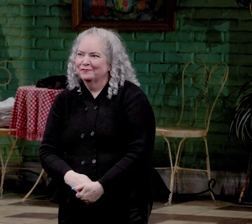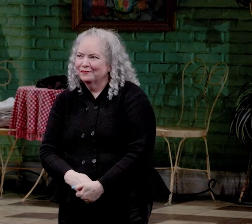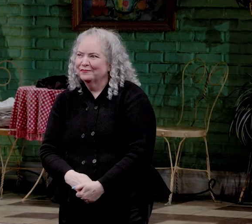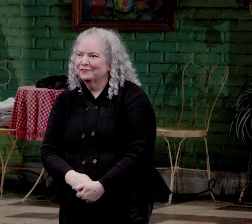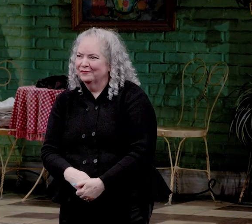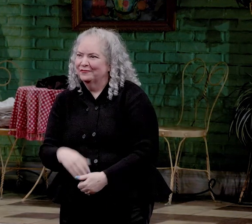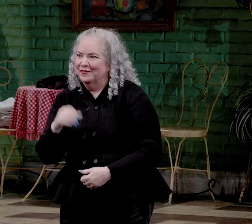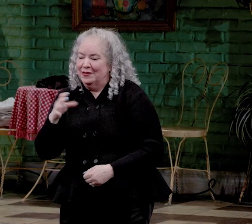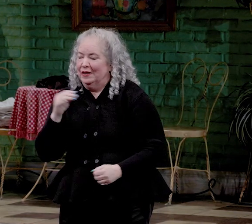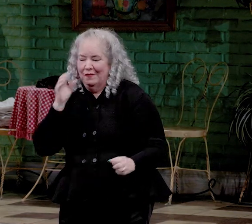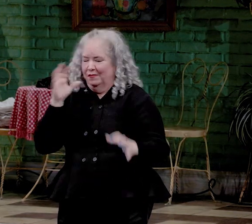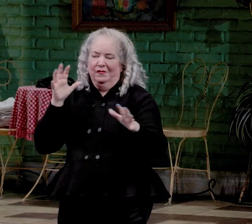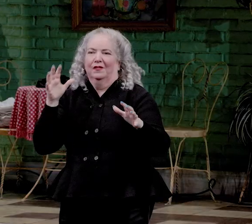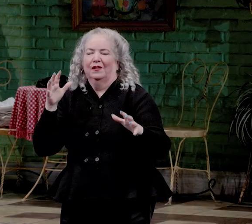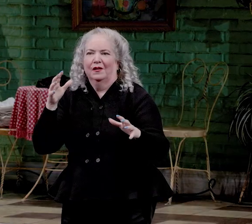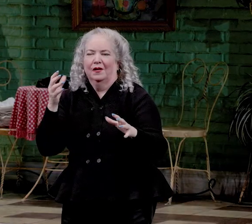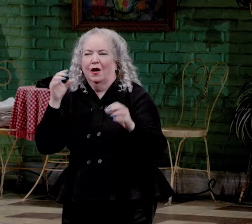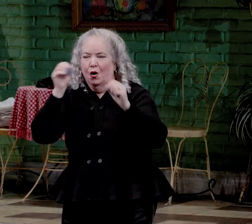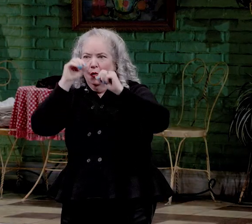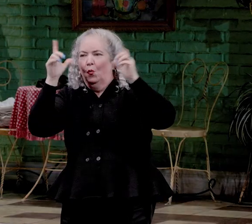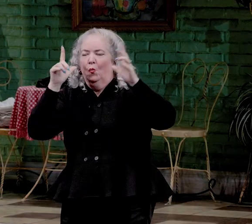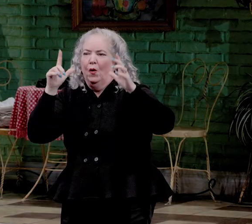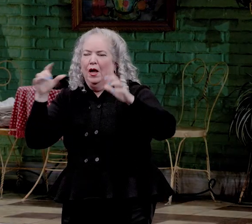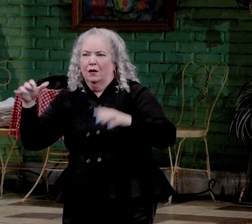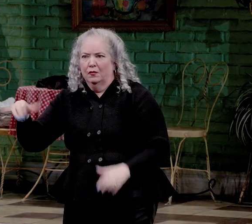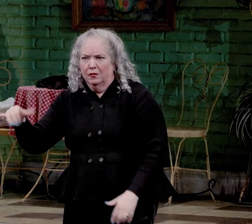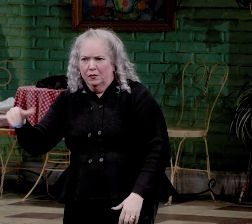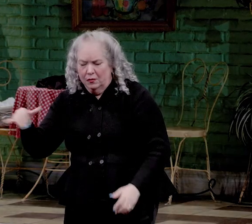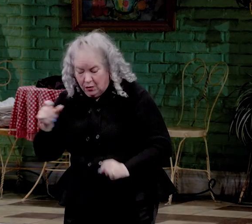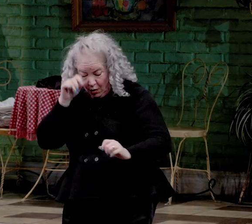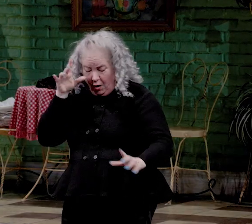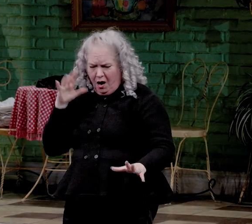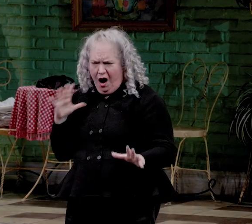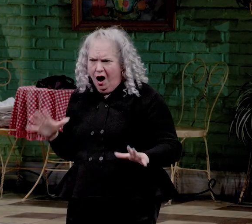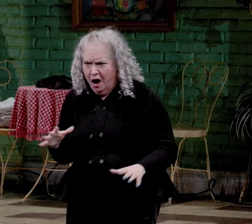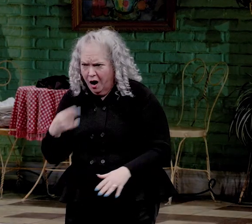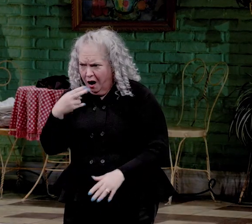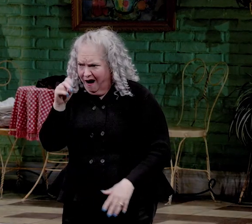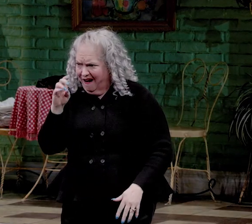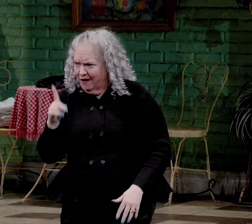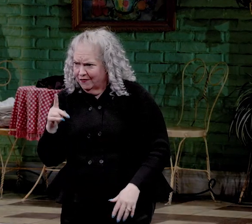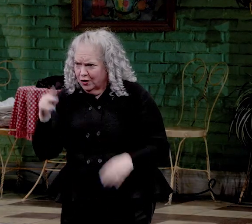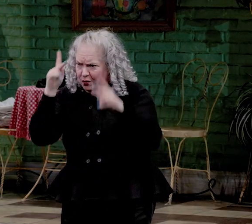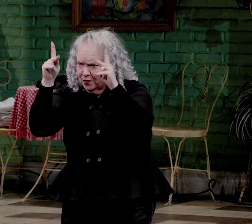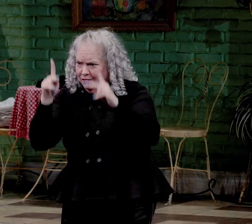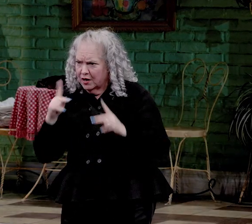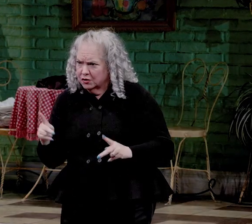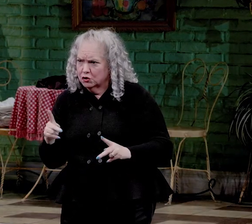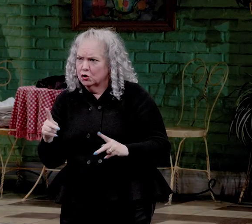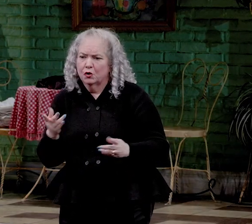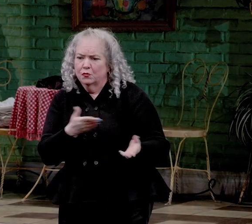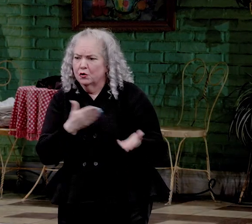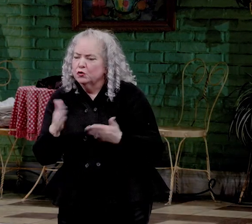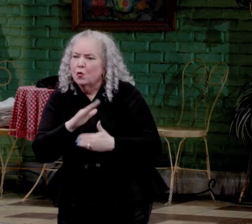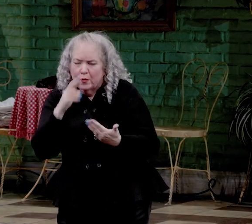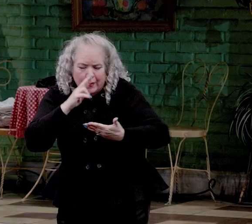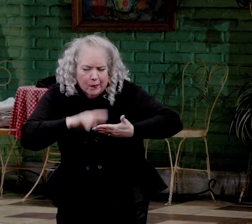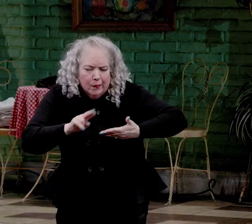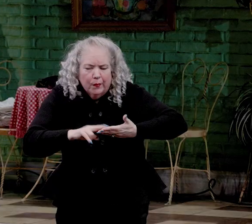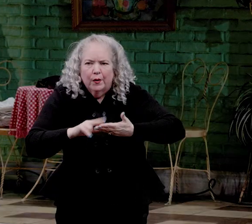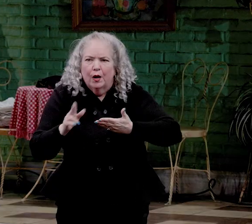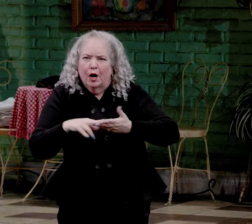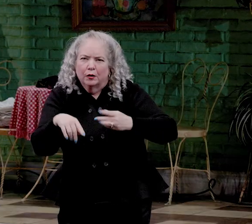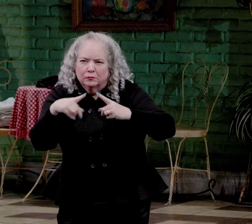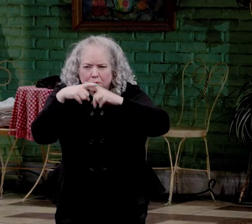Startled awake by a phone call in the middle of the night, Harvard professor Robert Langdon brings all his research on symbols